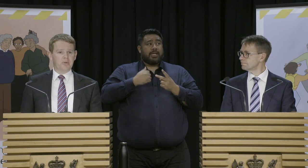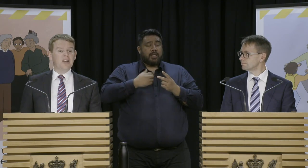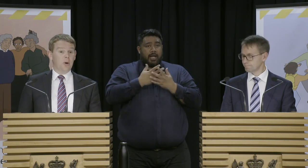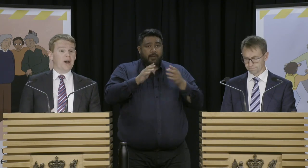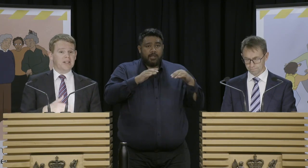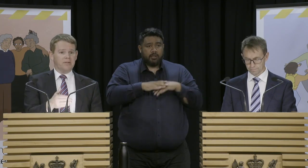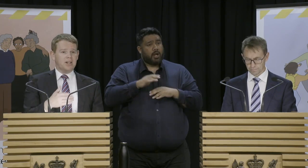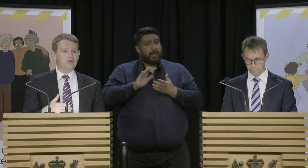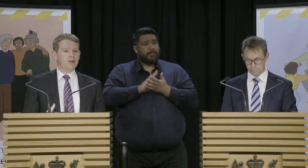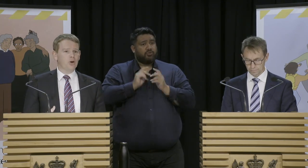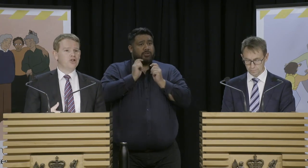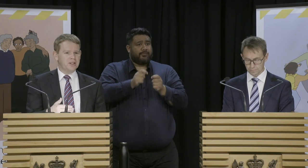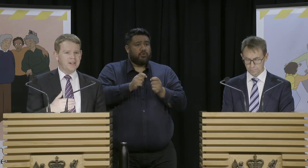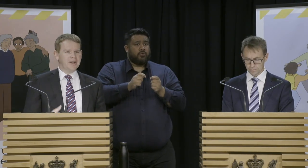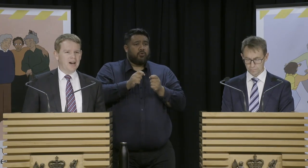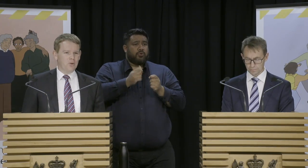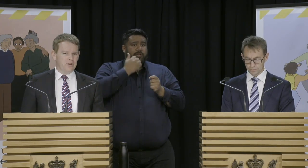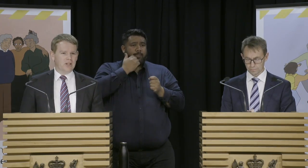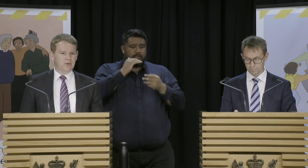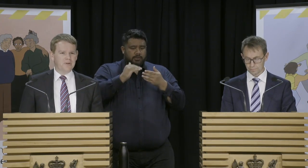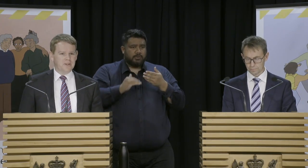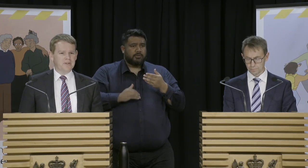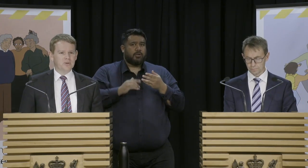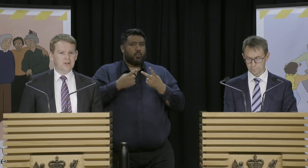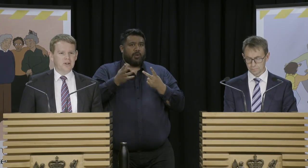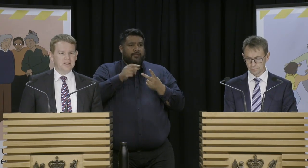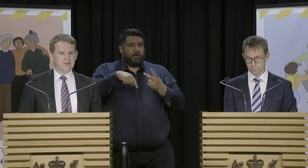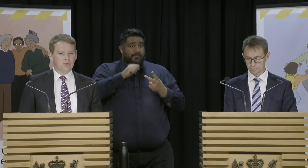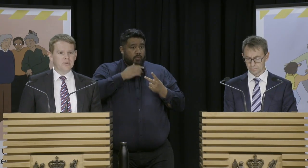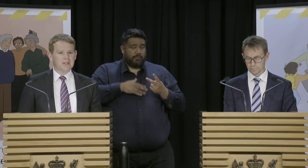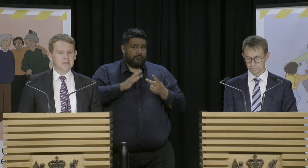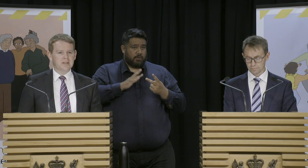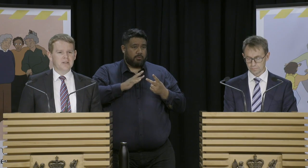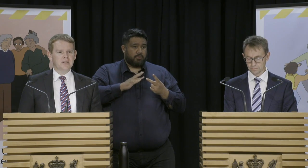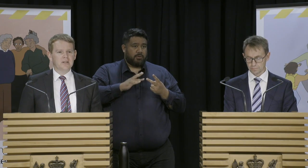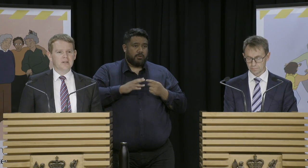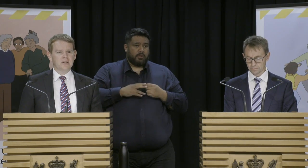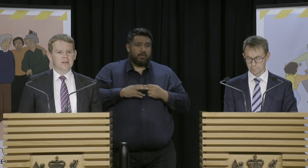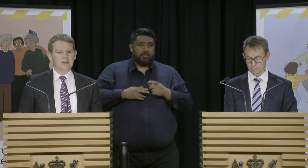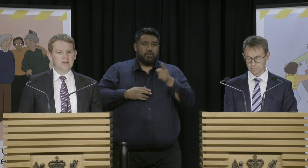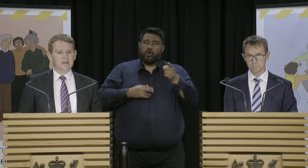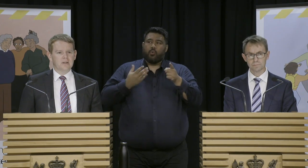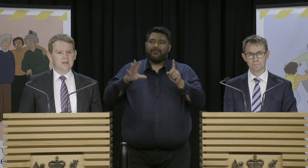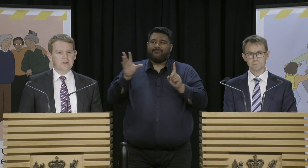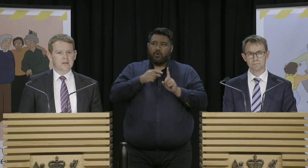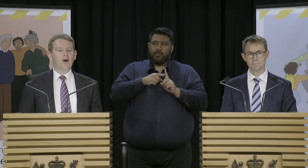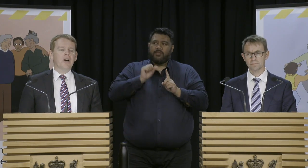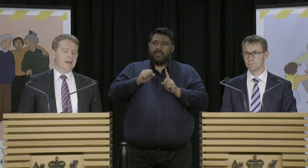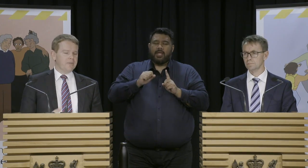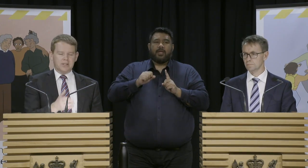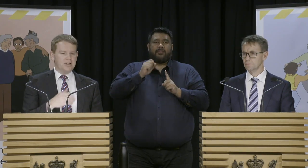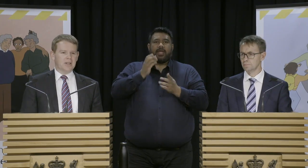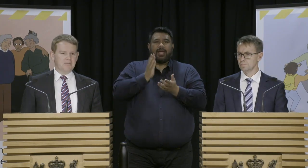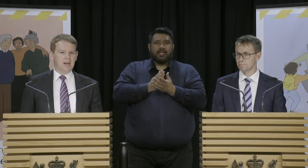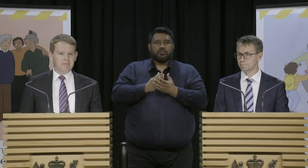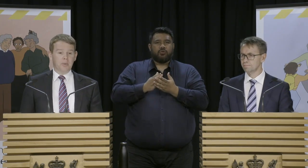you get you a breakdown of the country of origin of all of those 150, if that's what you're asking for. Yes. It's not where they come from, the nationalities. Oh right,